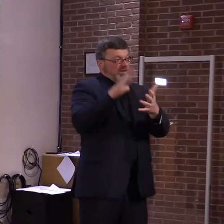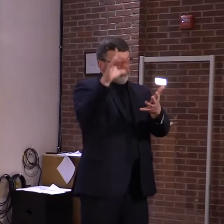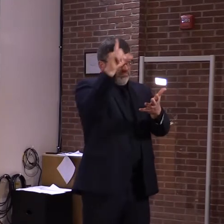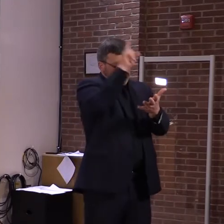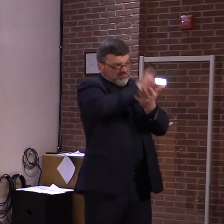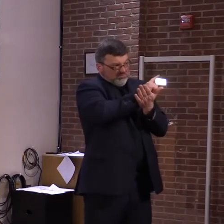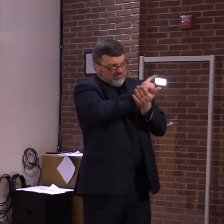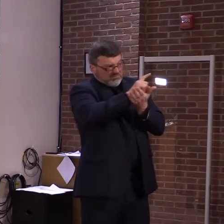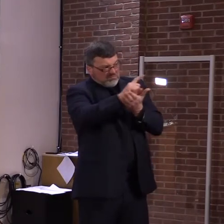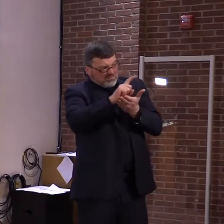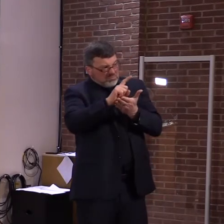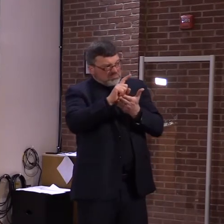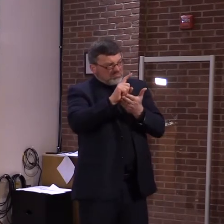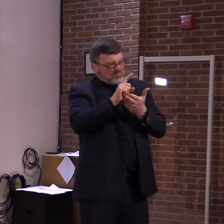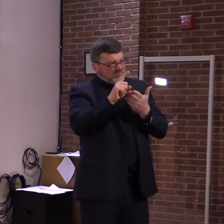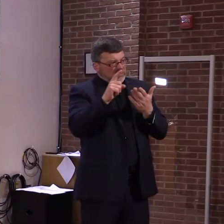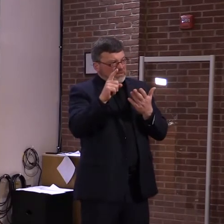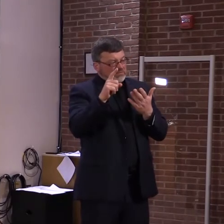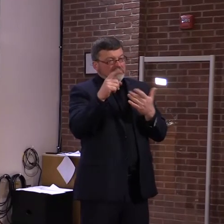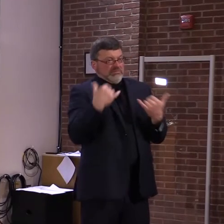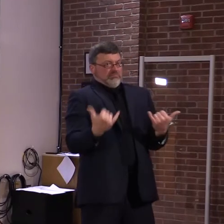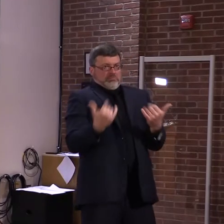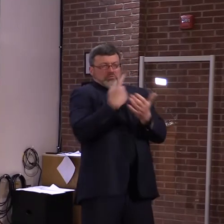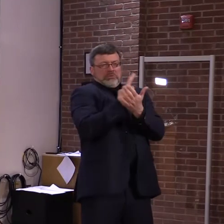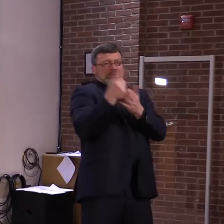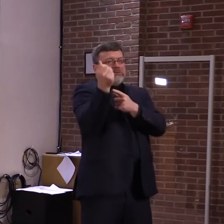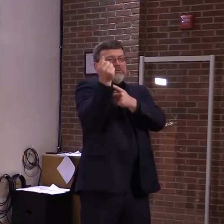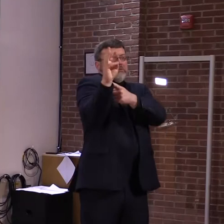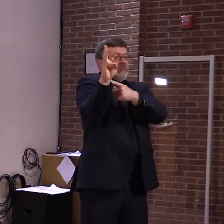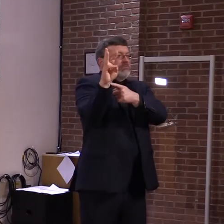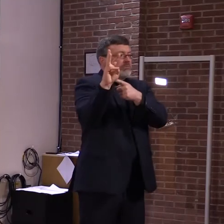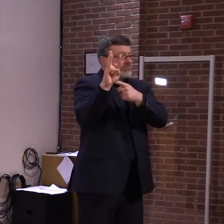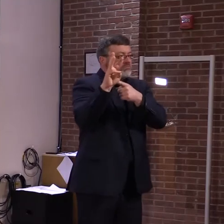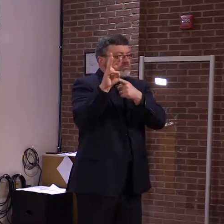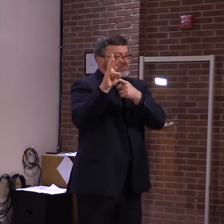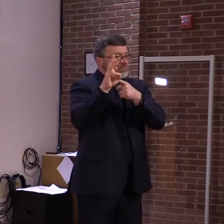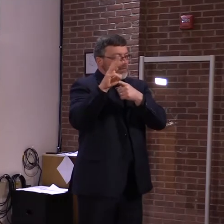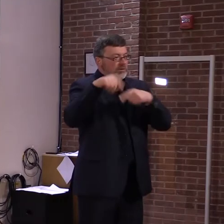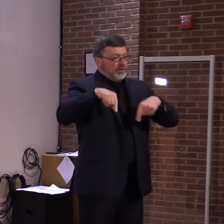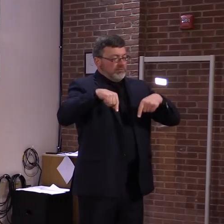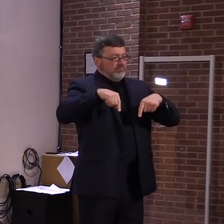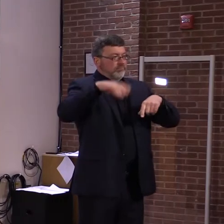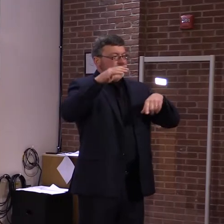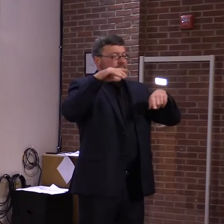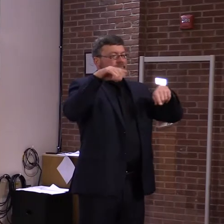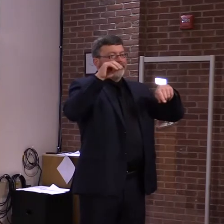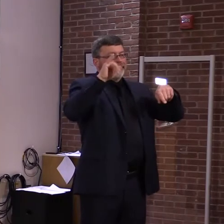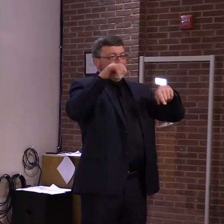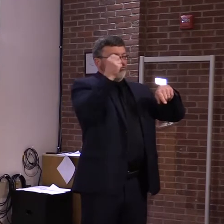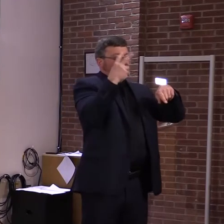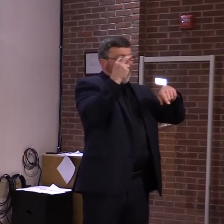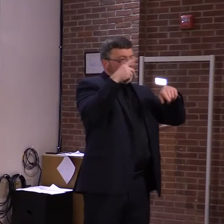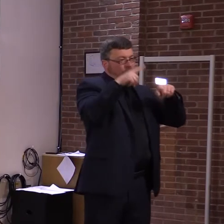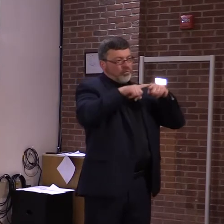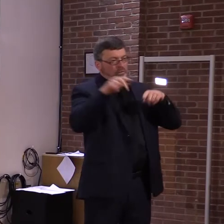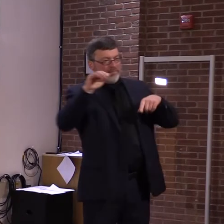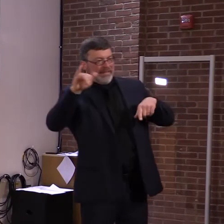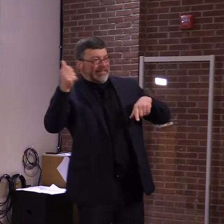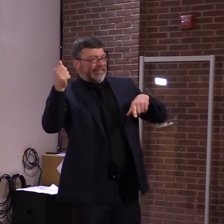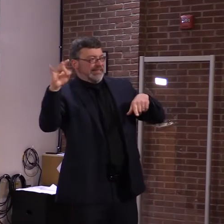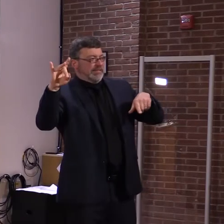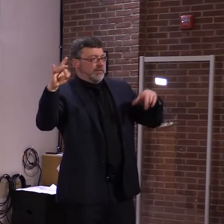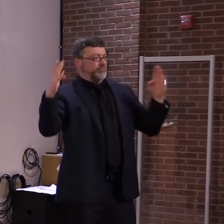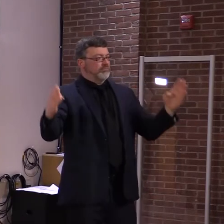week 16, for the week of 5/12 to 5/18. That's will be coming in next week. A state allocation of